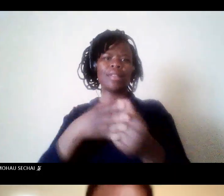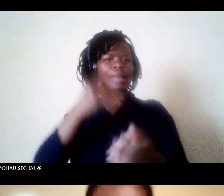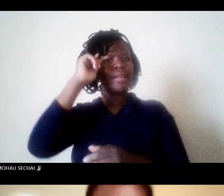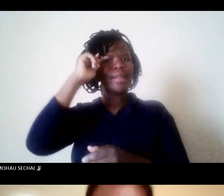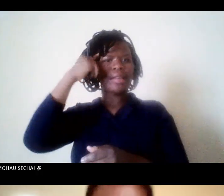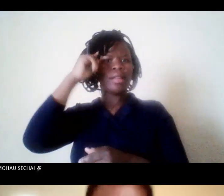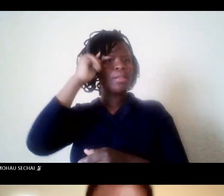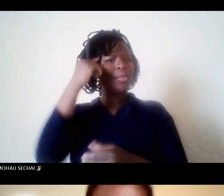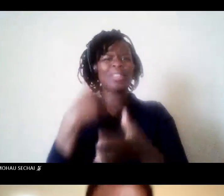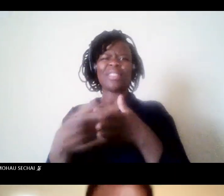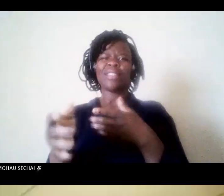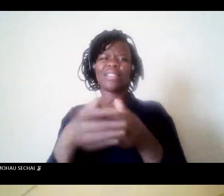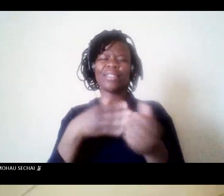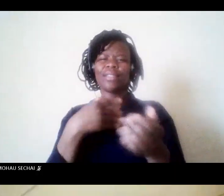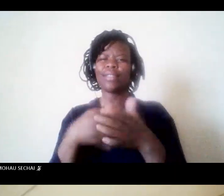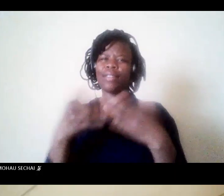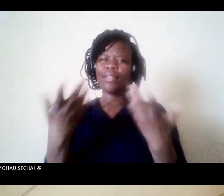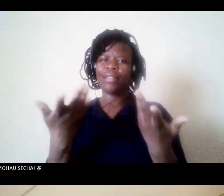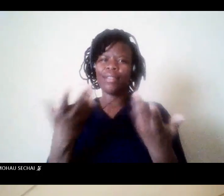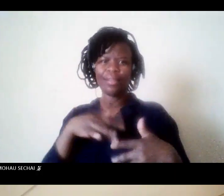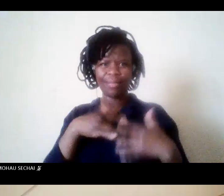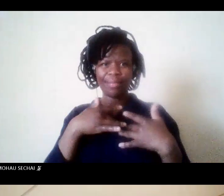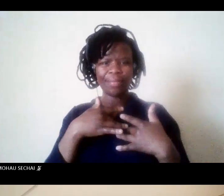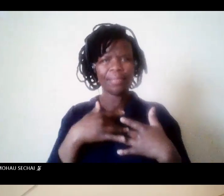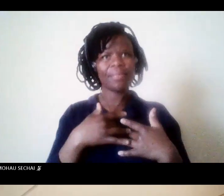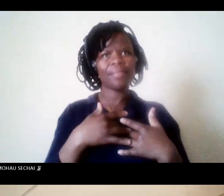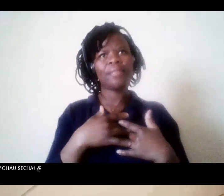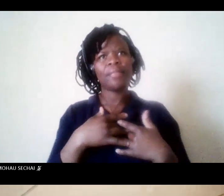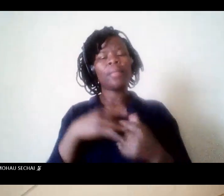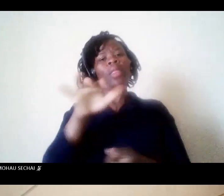Any thoughts on what Professor Tamaya just